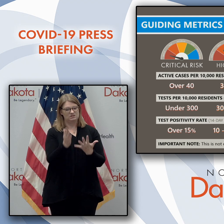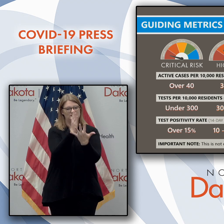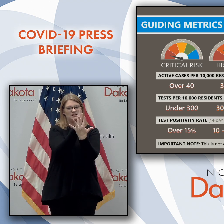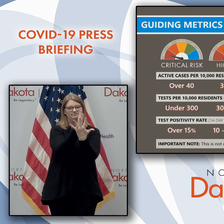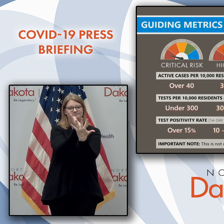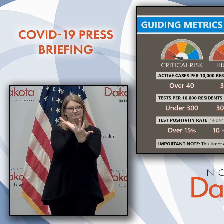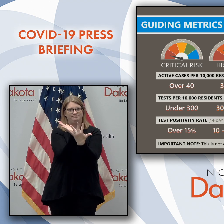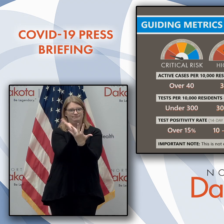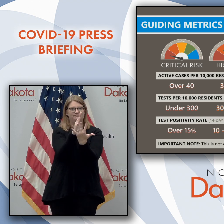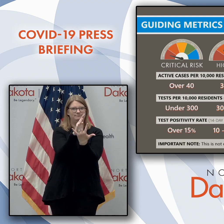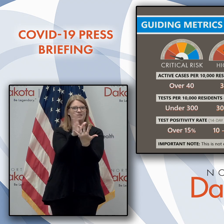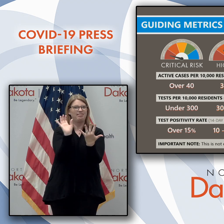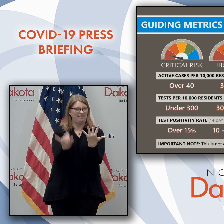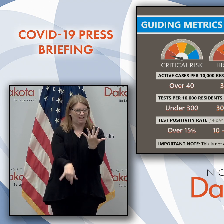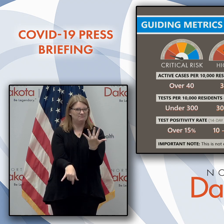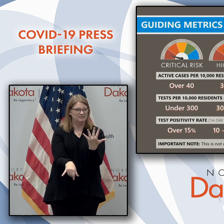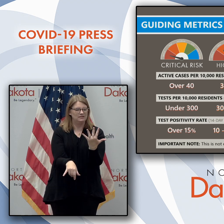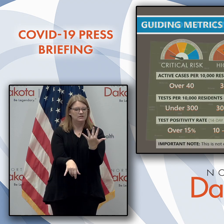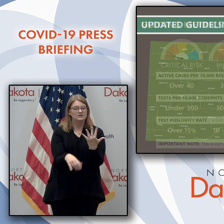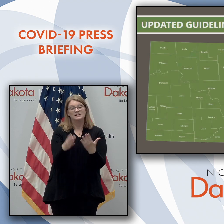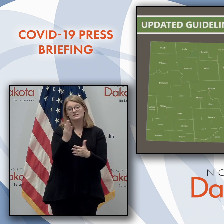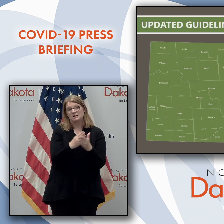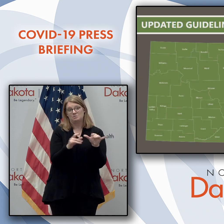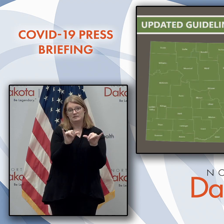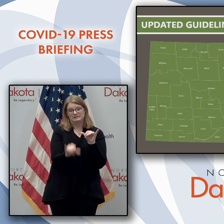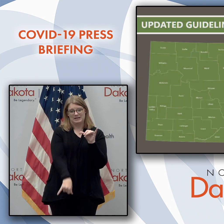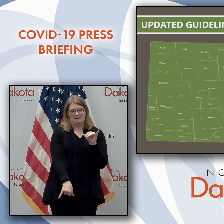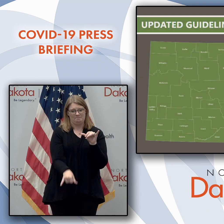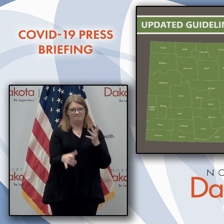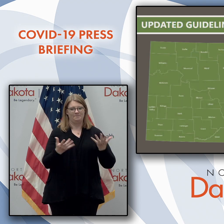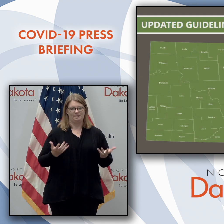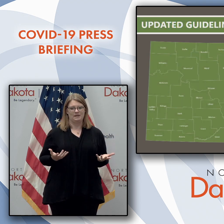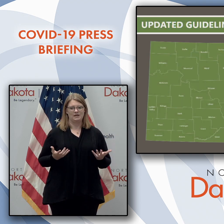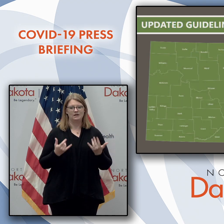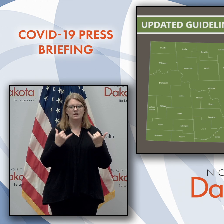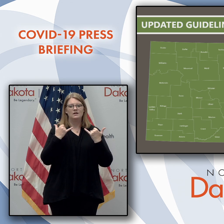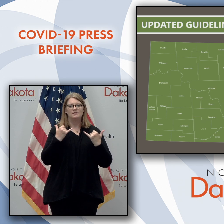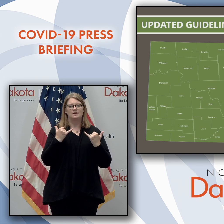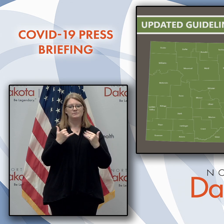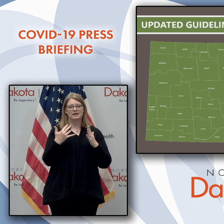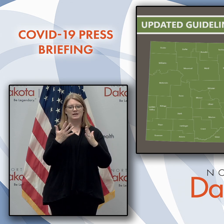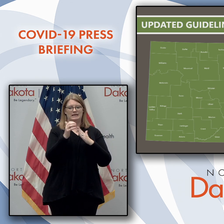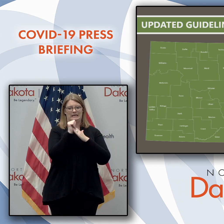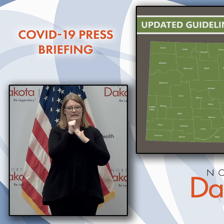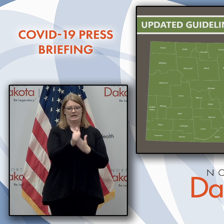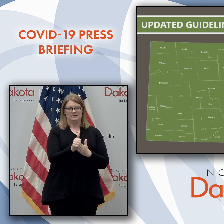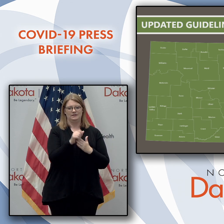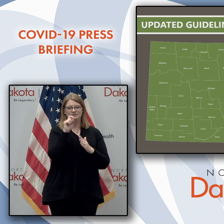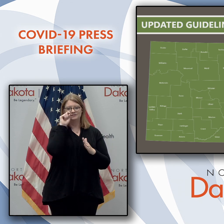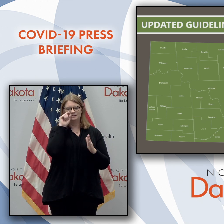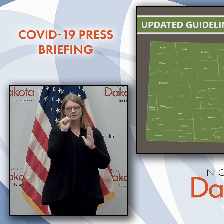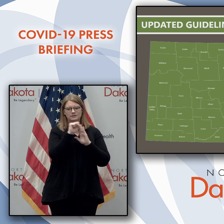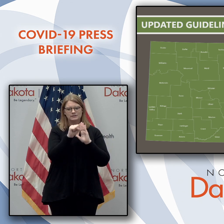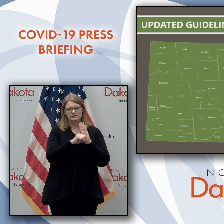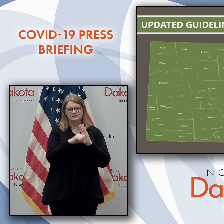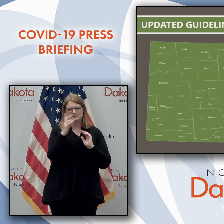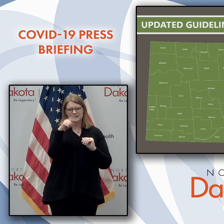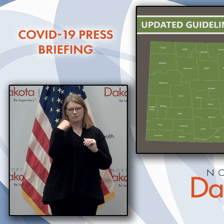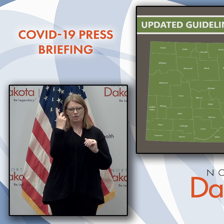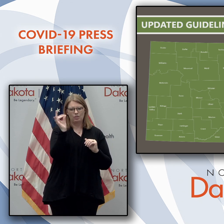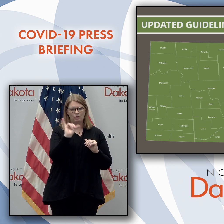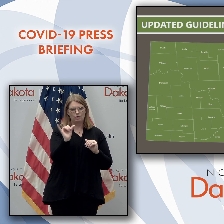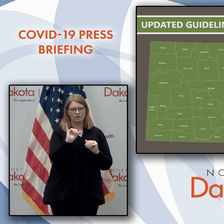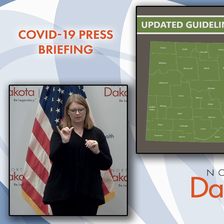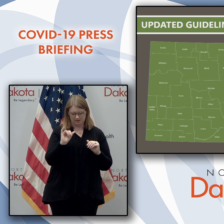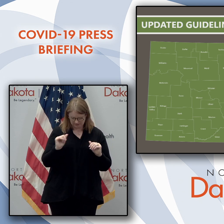level, and some will remain the same. If we take a look at the updated guidelines, this is what the state would look like under our current guidelines,